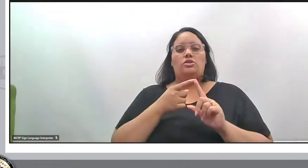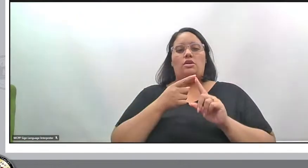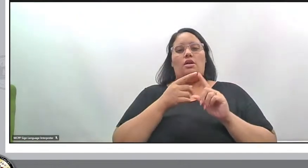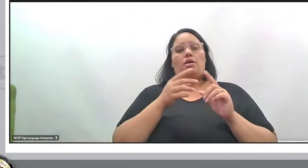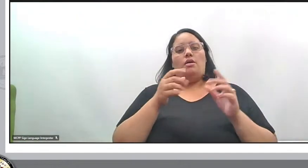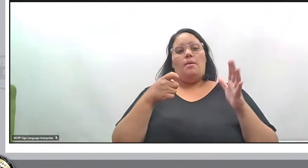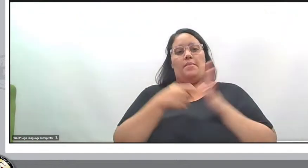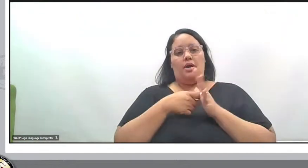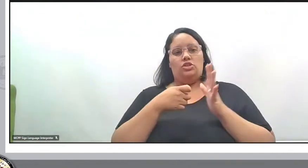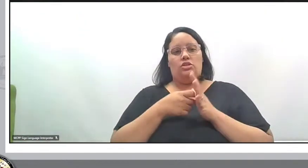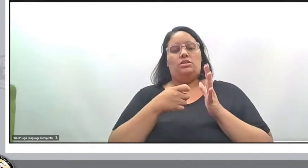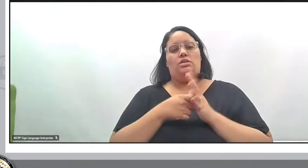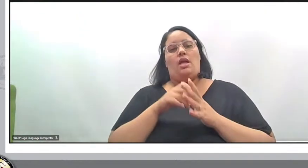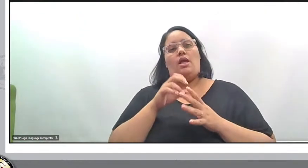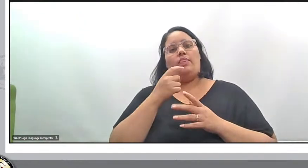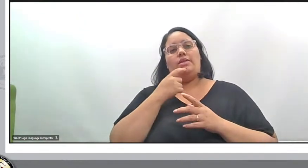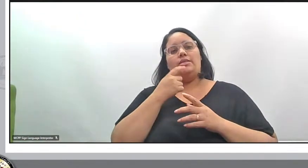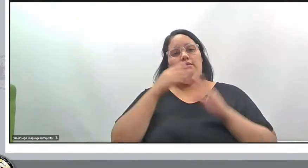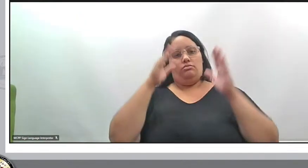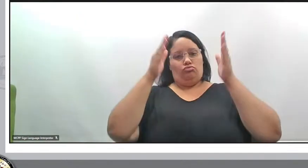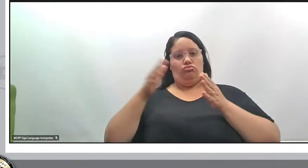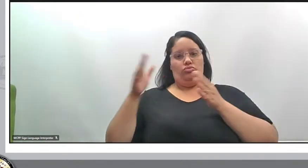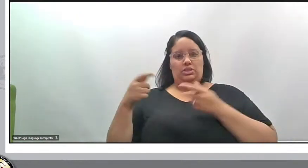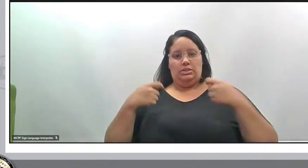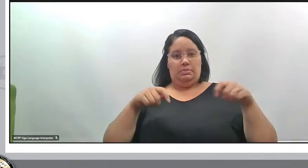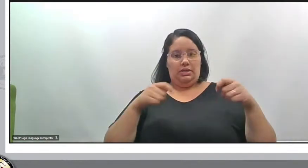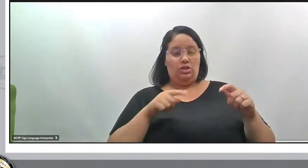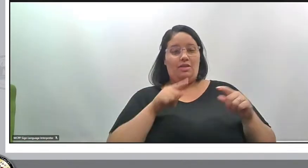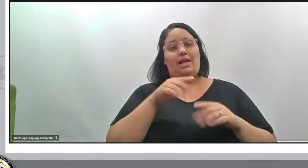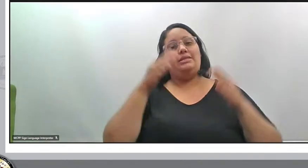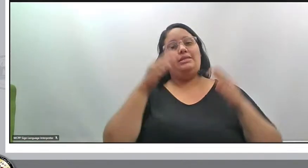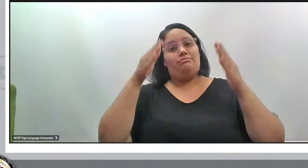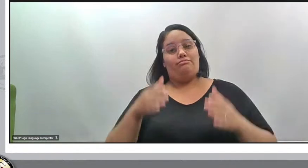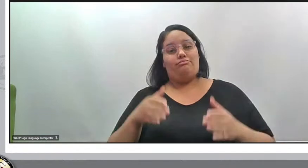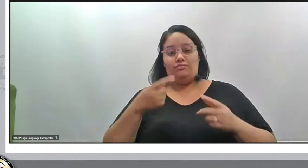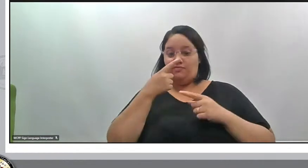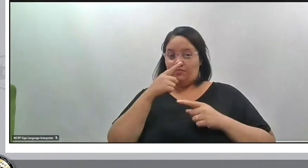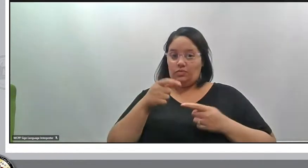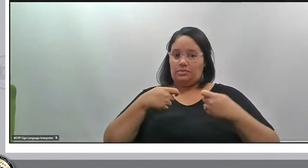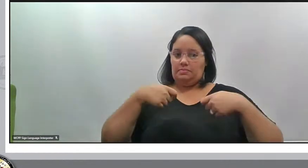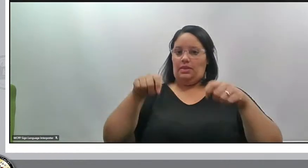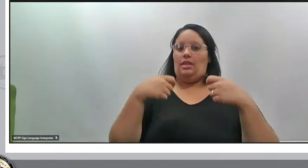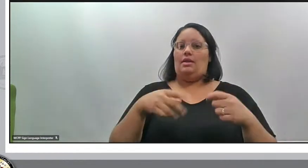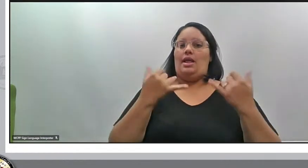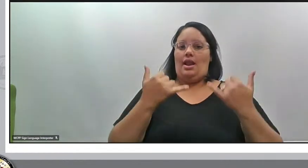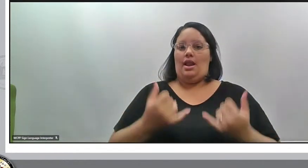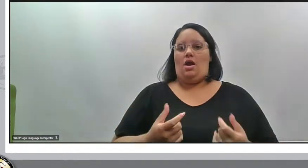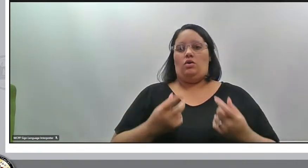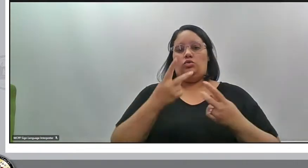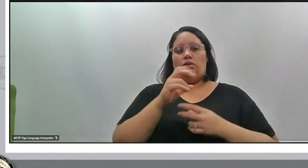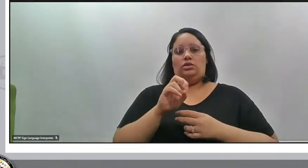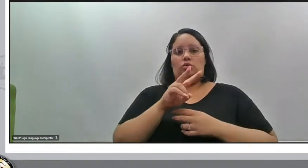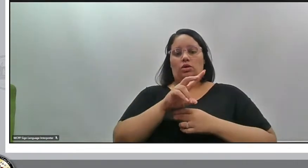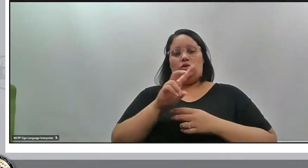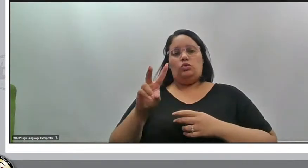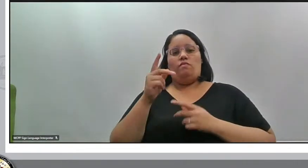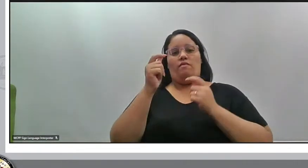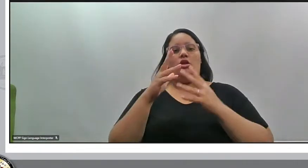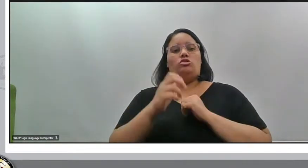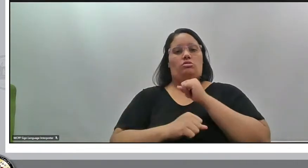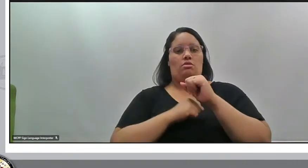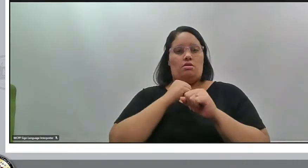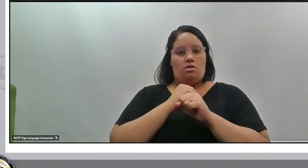as the metal detectors for expenditure specifically. That expenditure and budget was for once-off expenditure in the current 21-22 financial year, and obviously won't carry